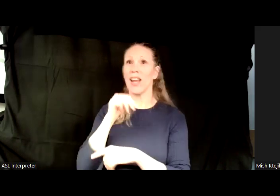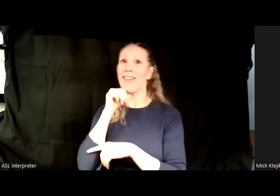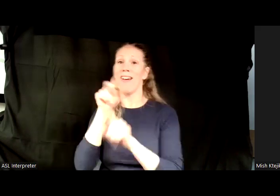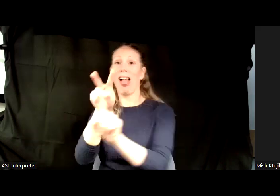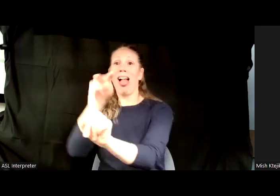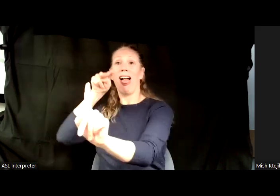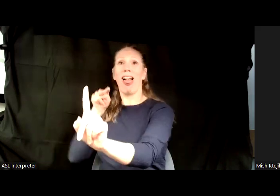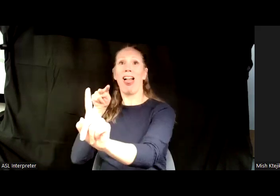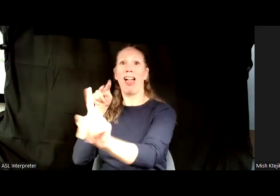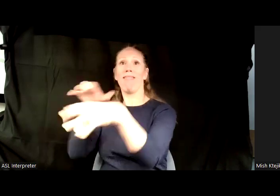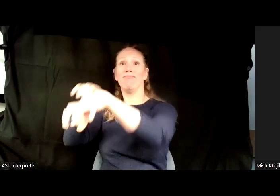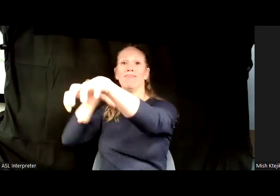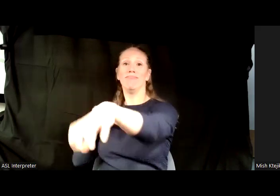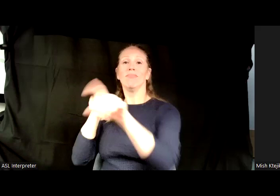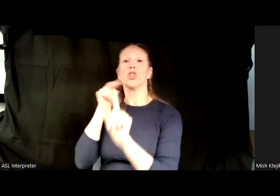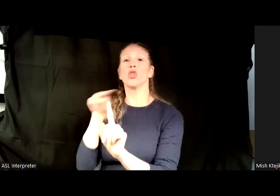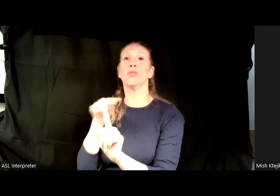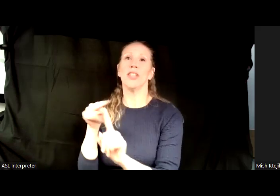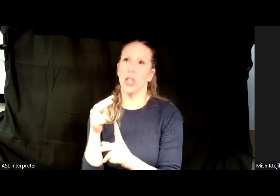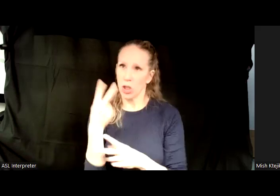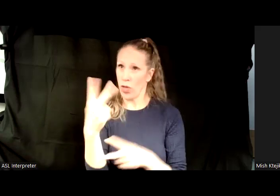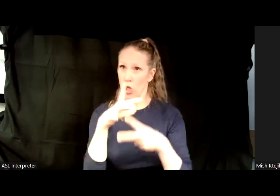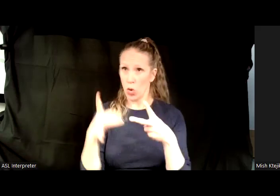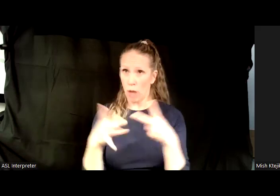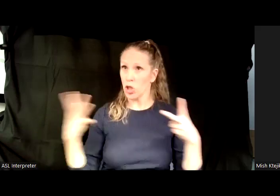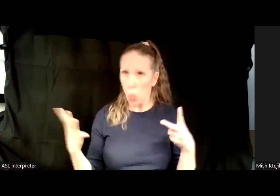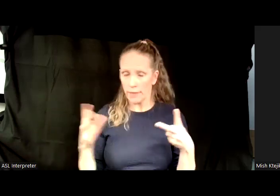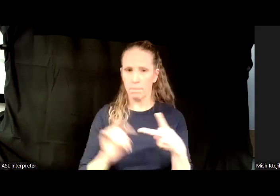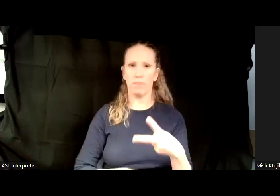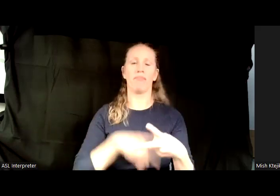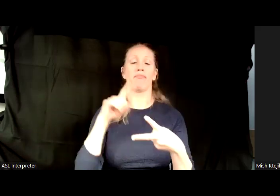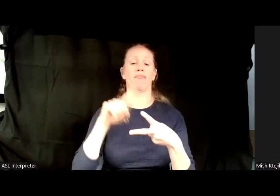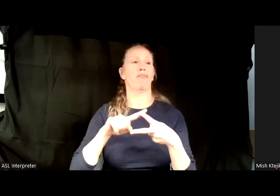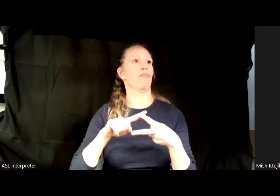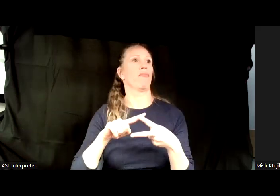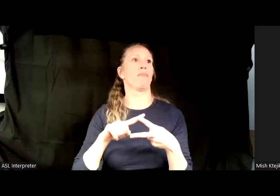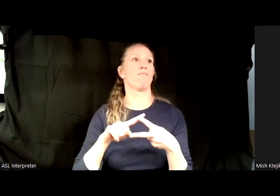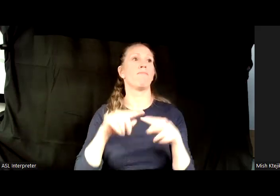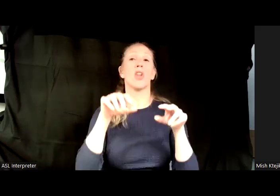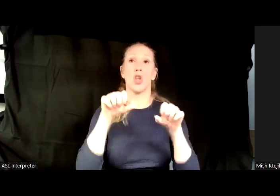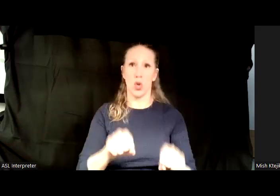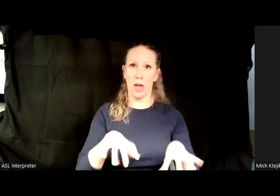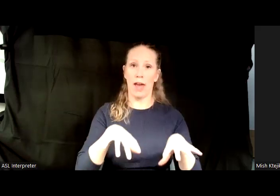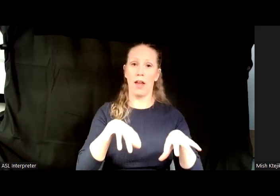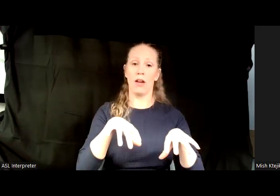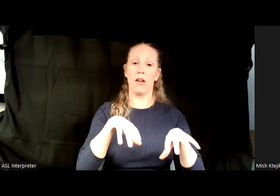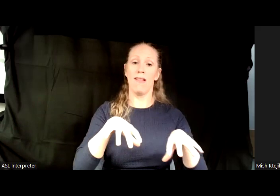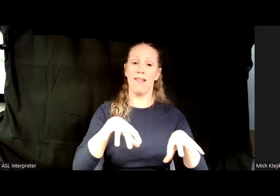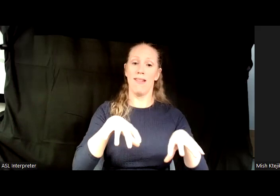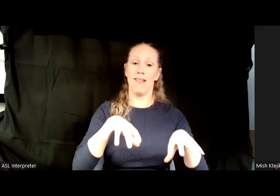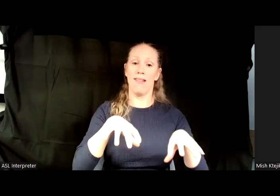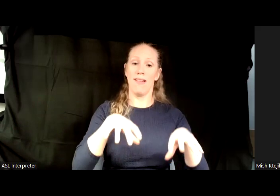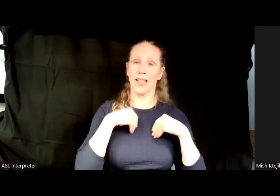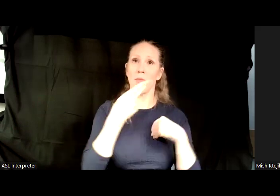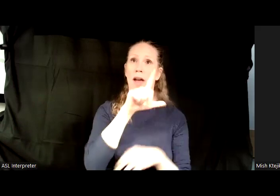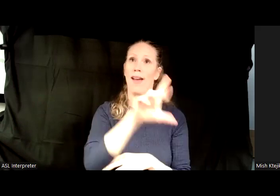go with that. So kind of your two options are this. You can take what HLO